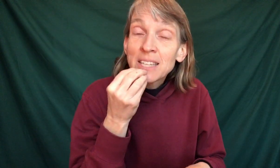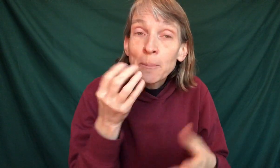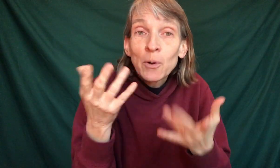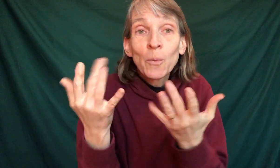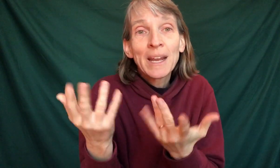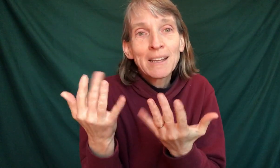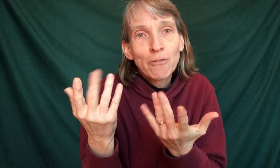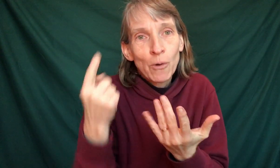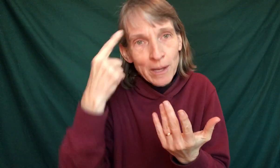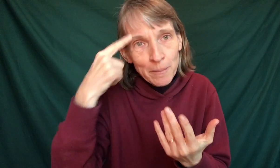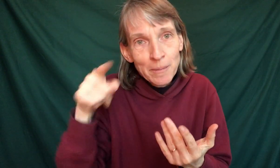supper waiting for him.